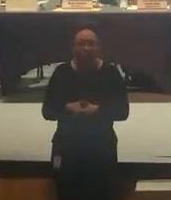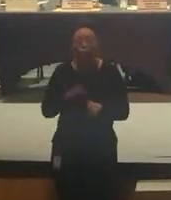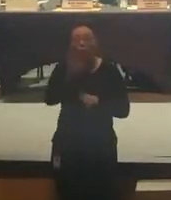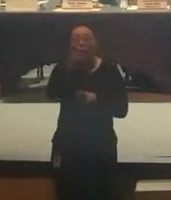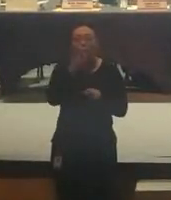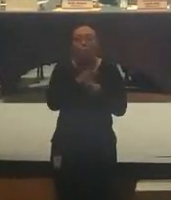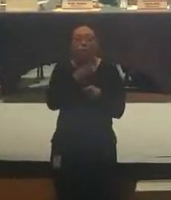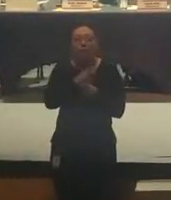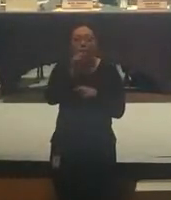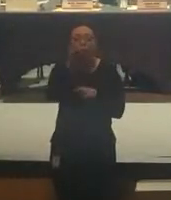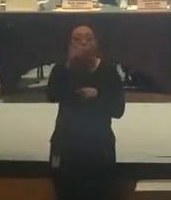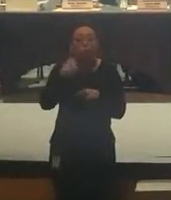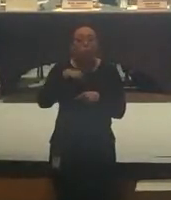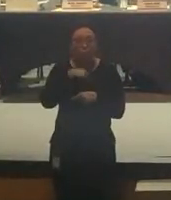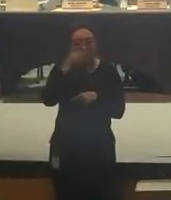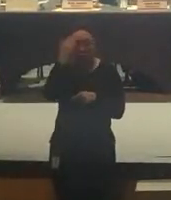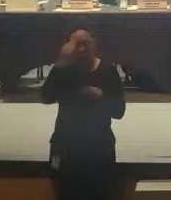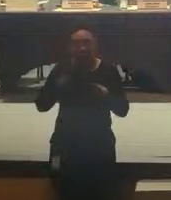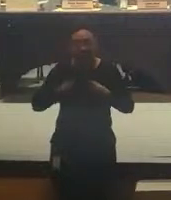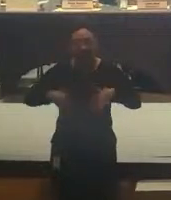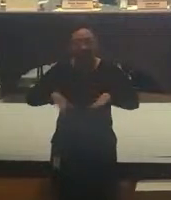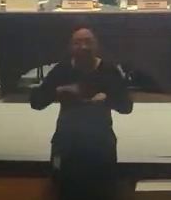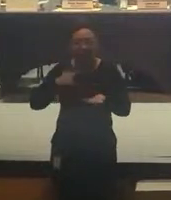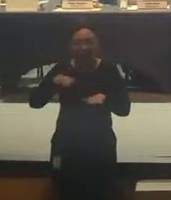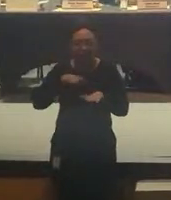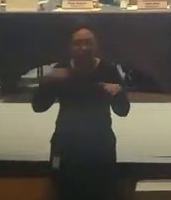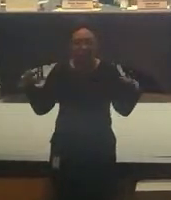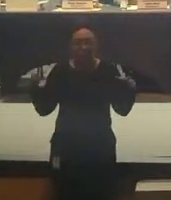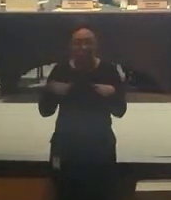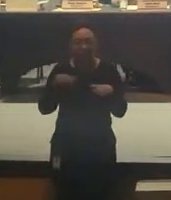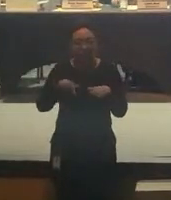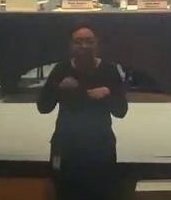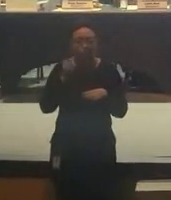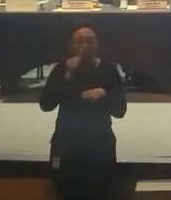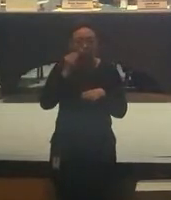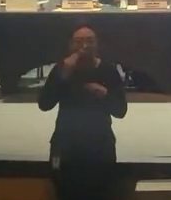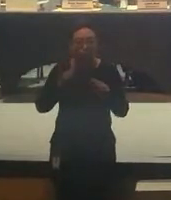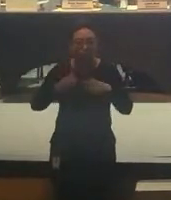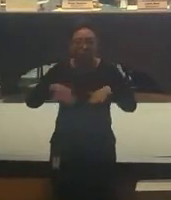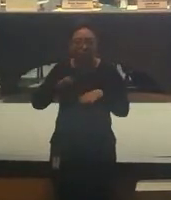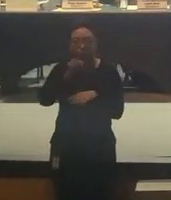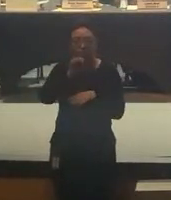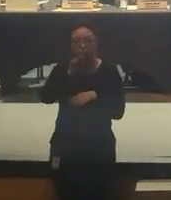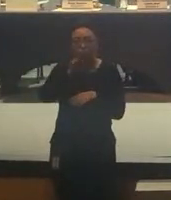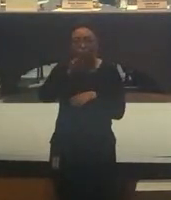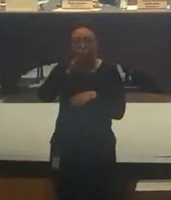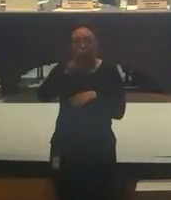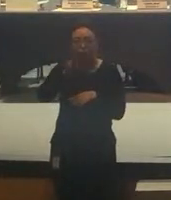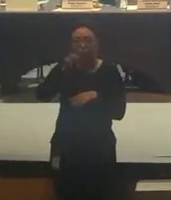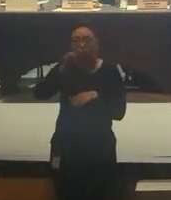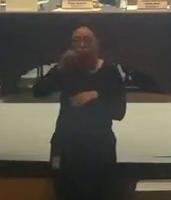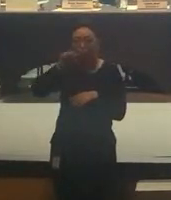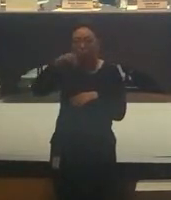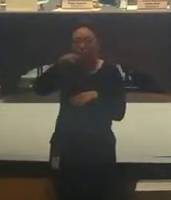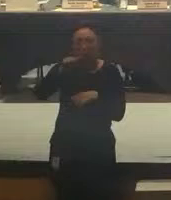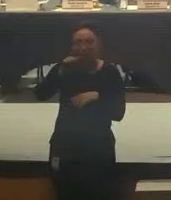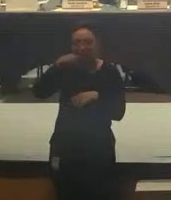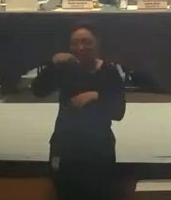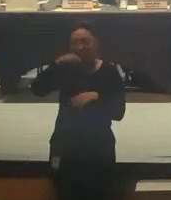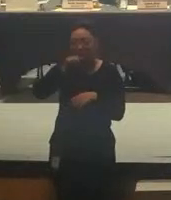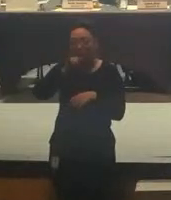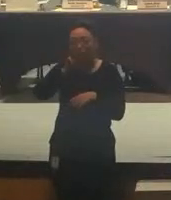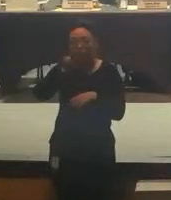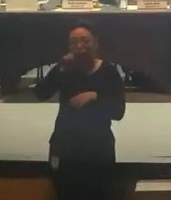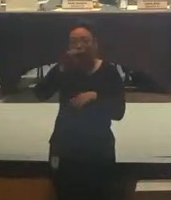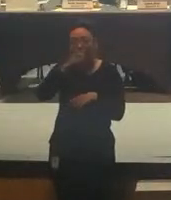All right, so we acknowledge that the land that we gather is the territorial homelands of the Nuwu and the Moapa Band of Paiutes and the Las Vegas Band of